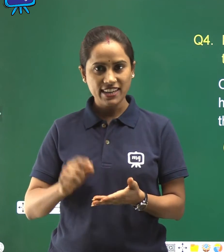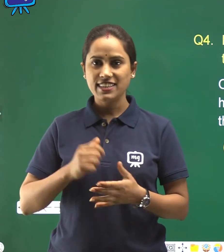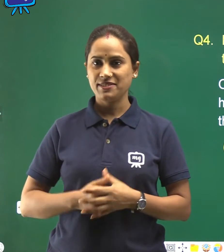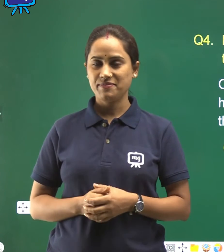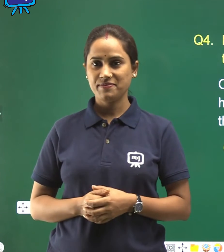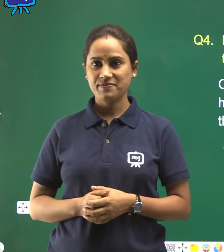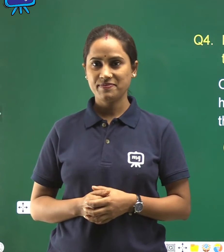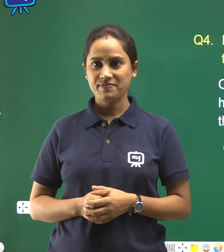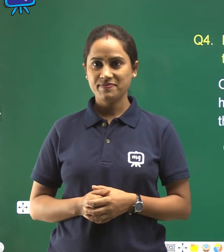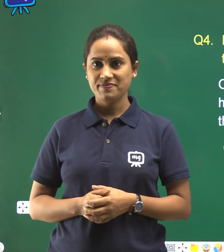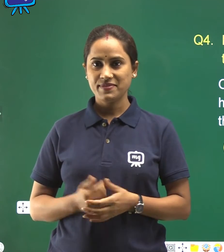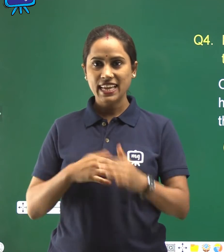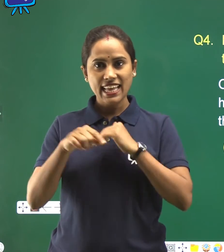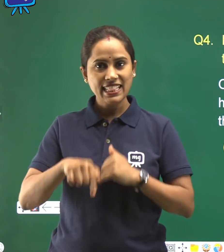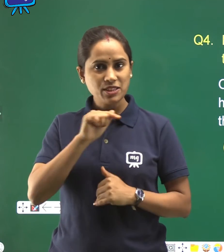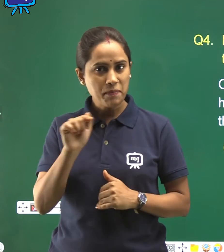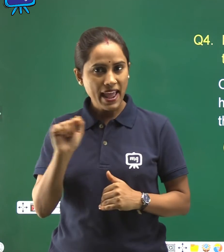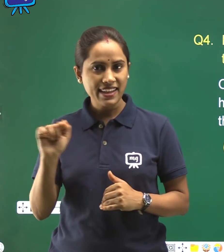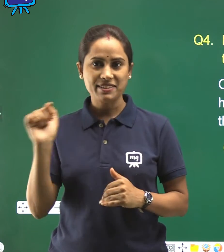it in this blank.